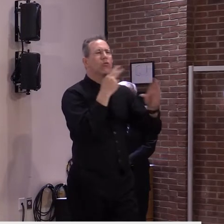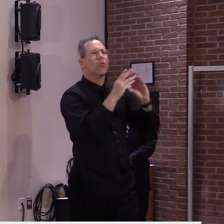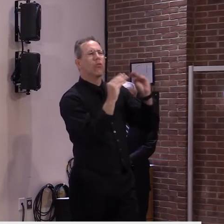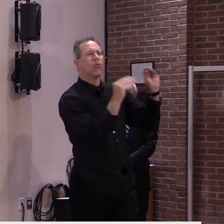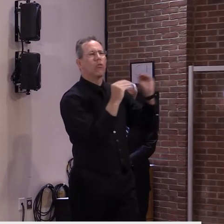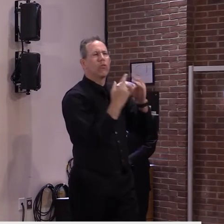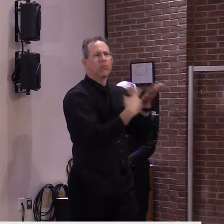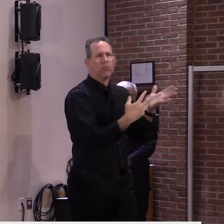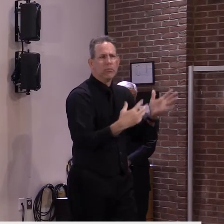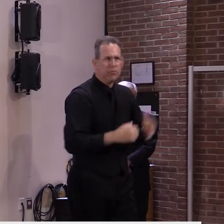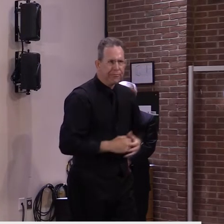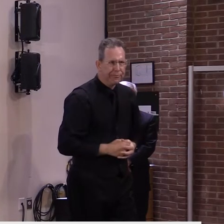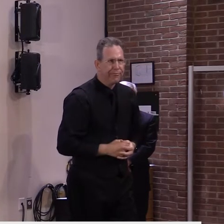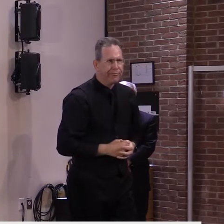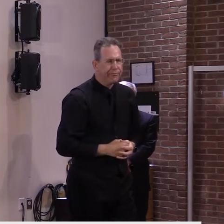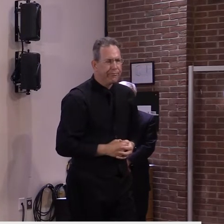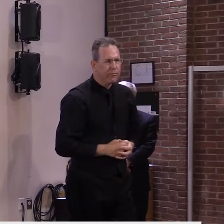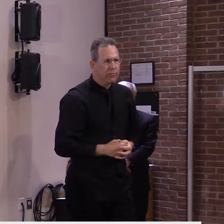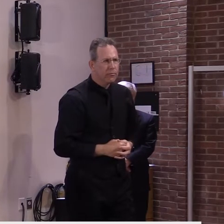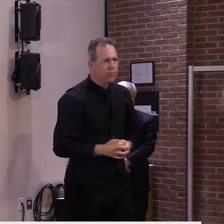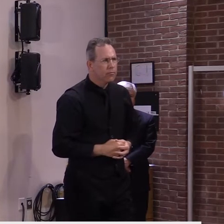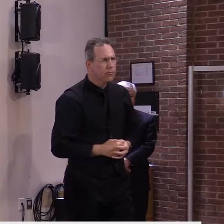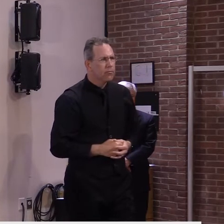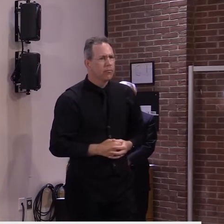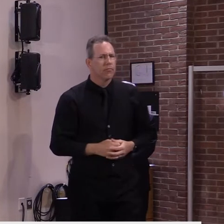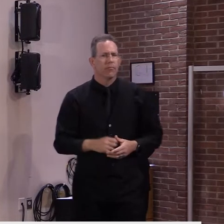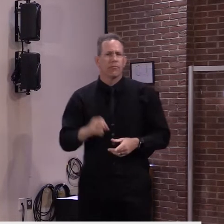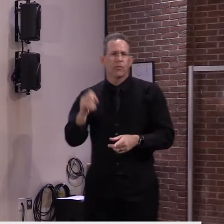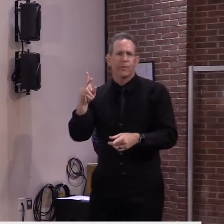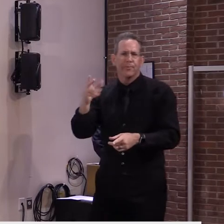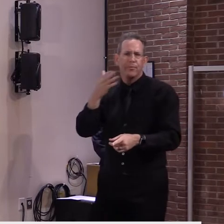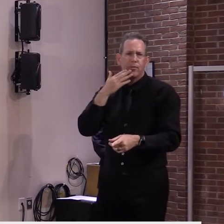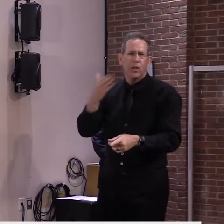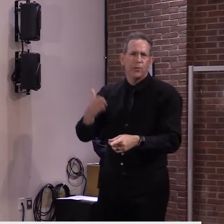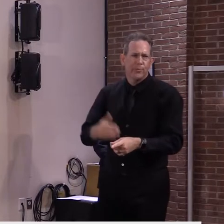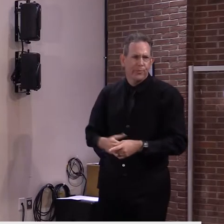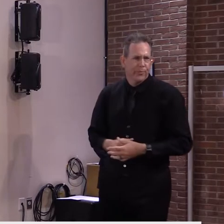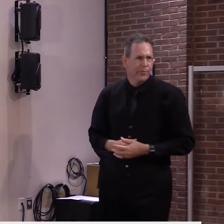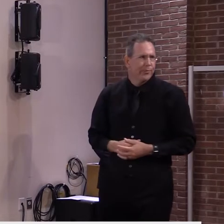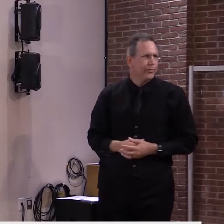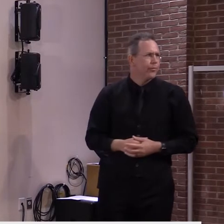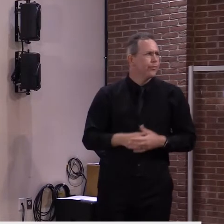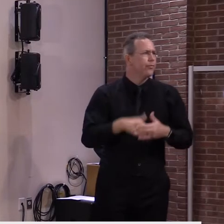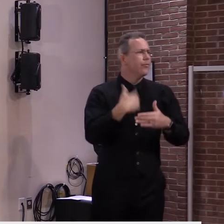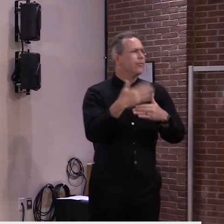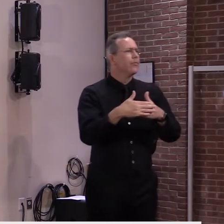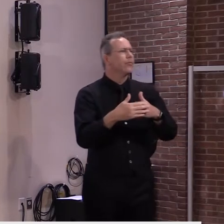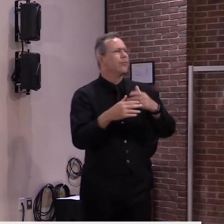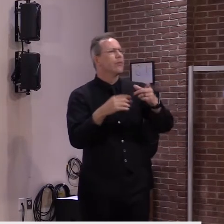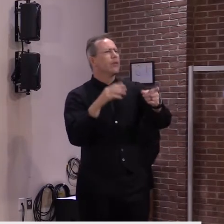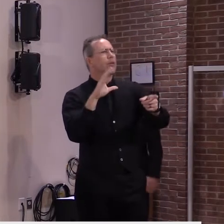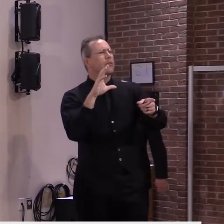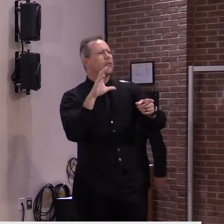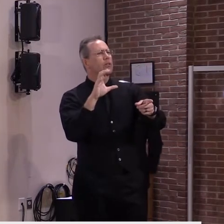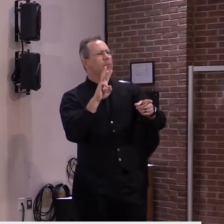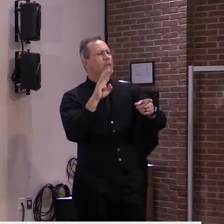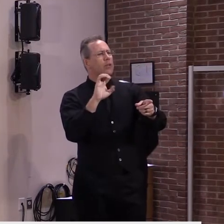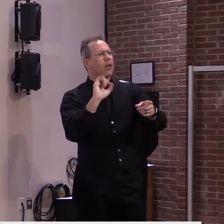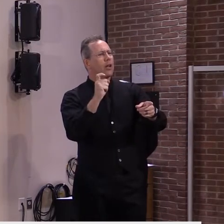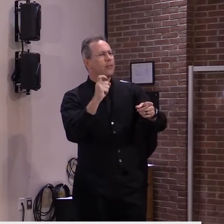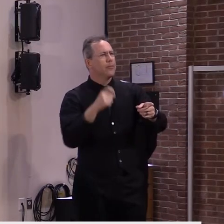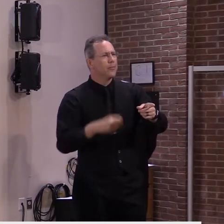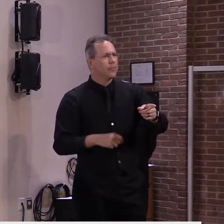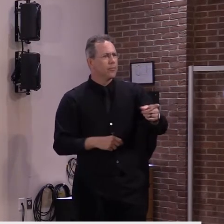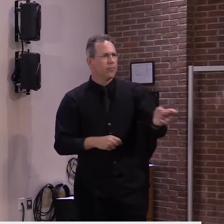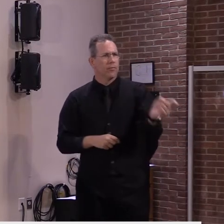Thank you very much. Calvin, WCAX. Thank you very much, Governor. So, you